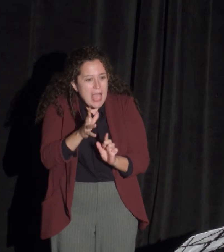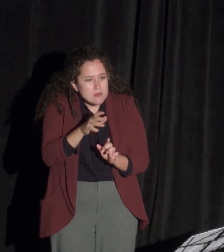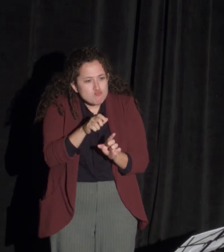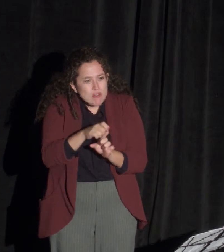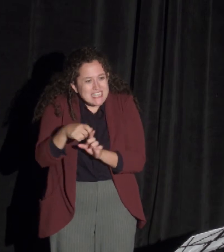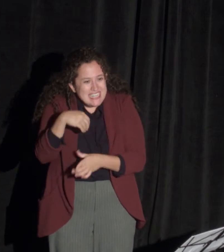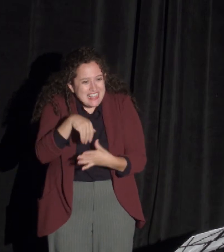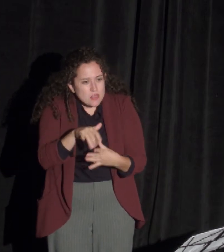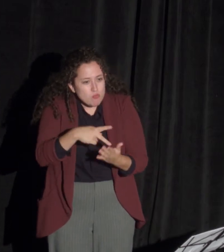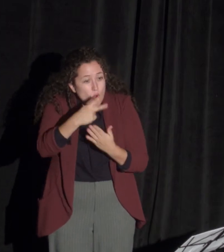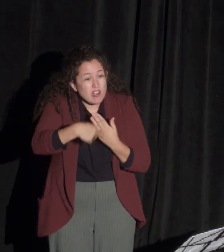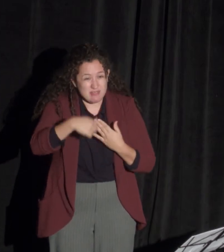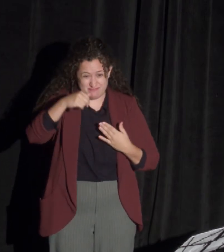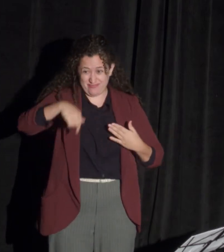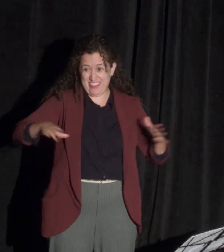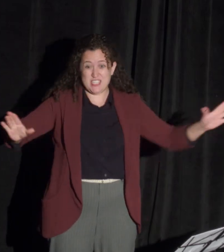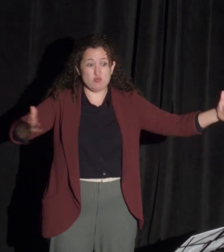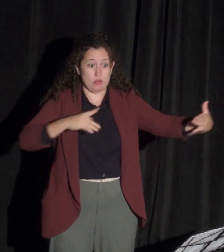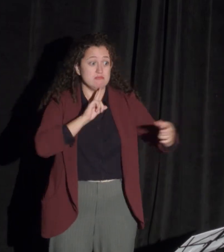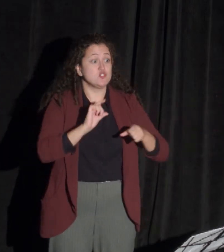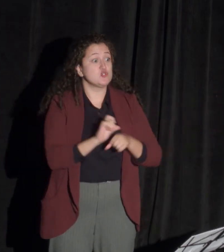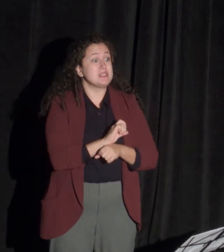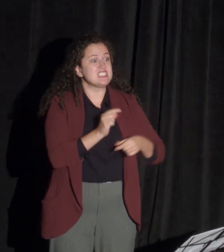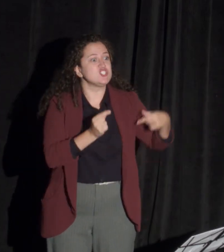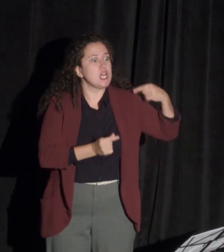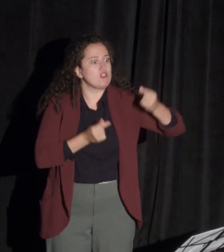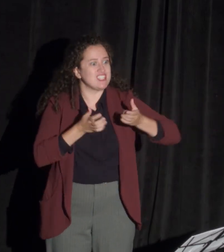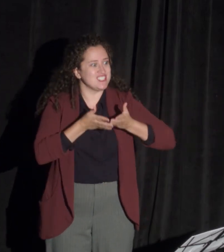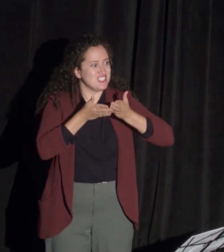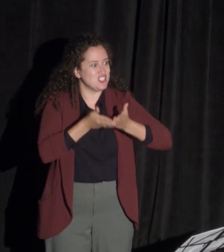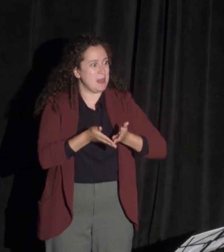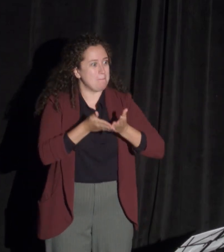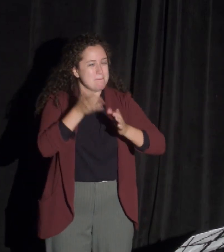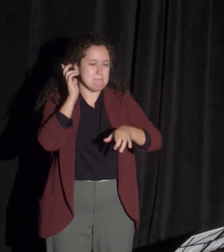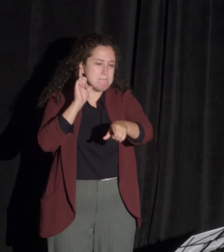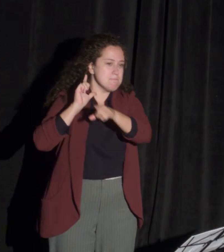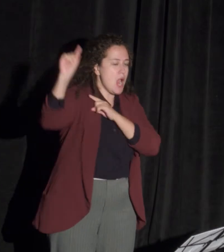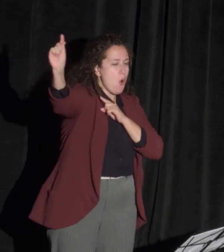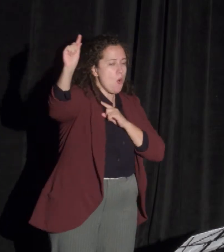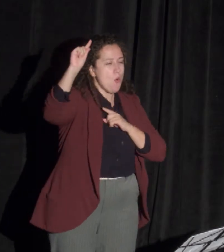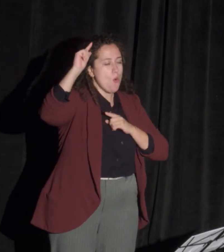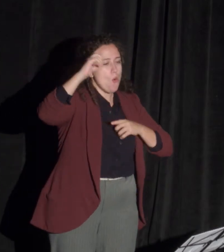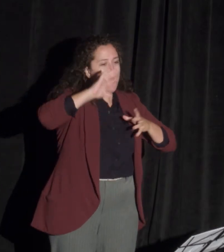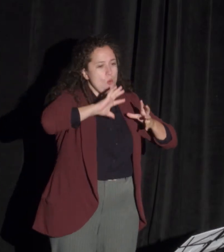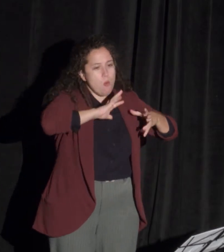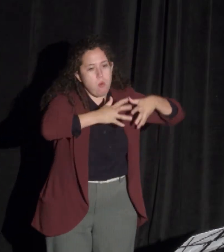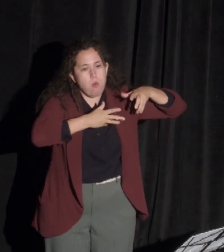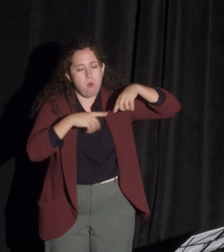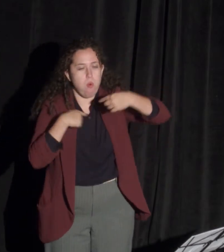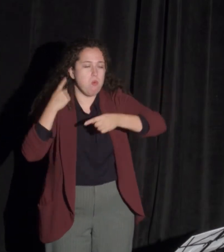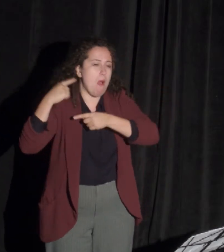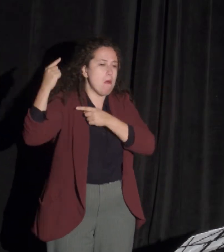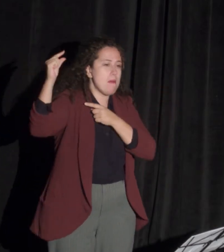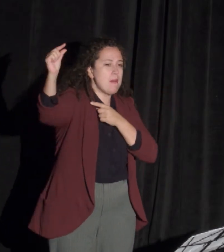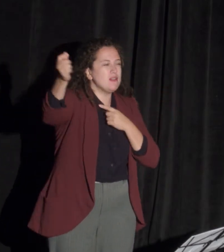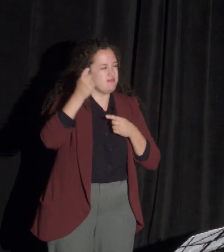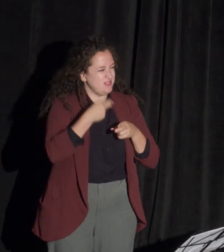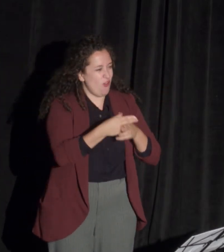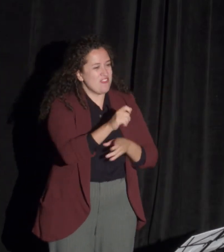ship. And we're calling it, it's called the Arc of History. It's going to take us about 5 million years to reach